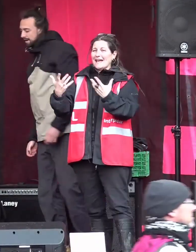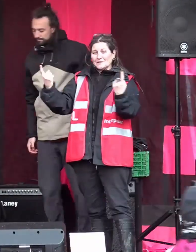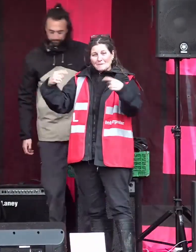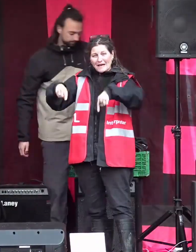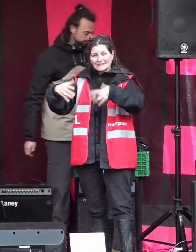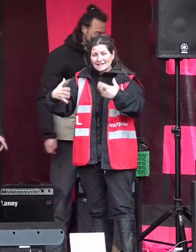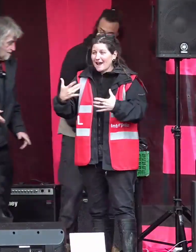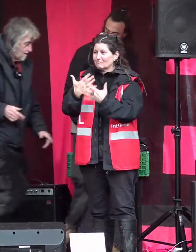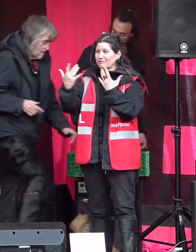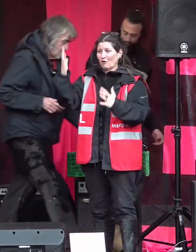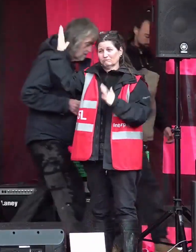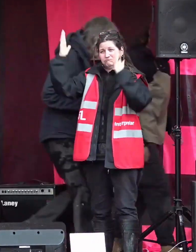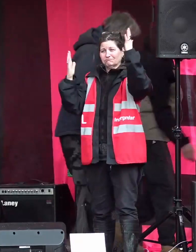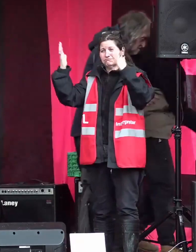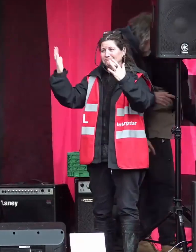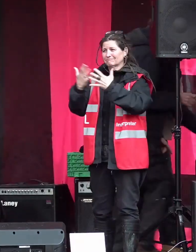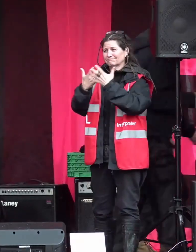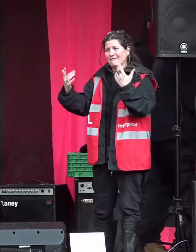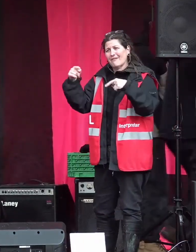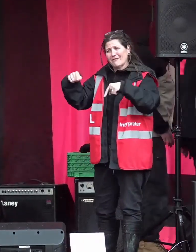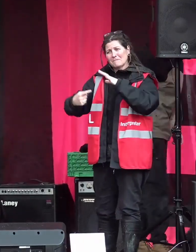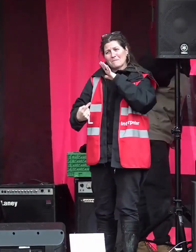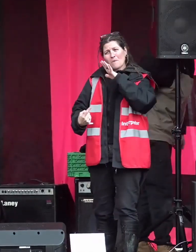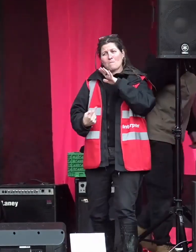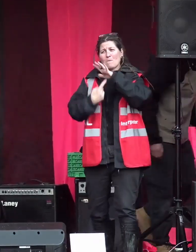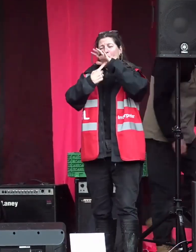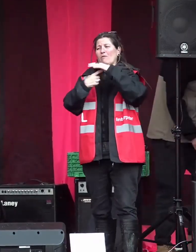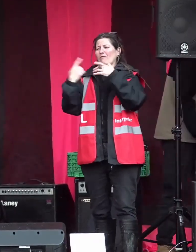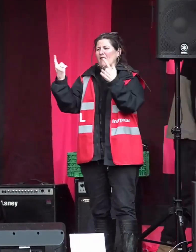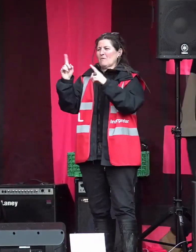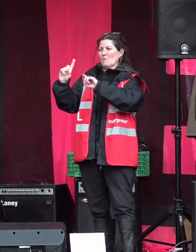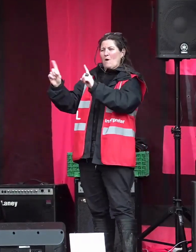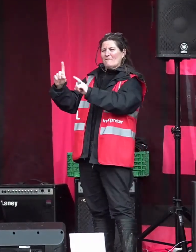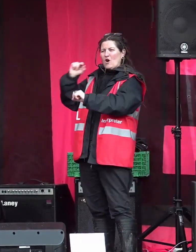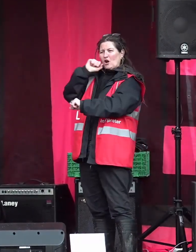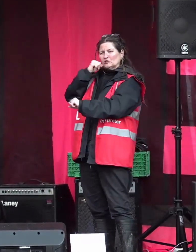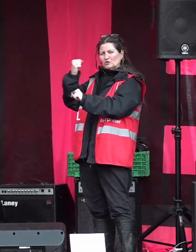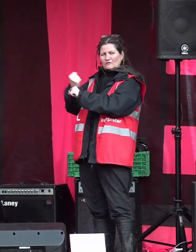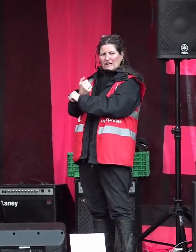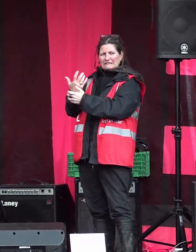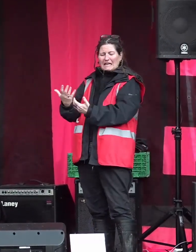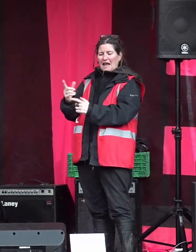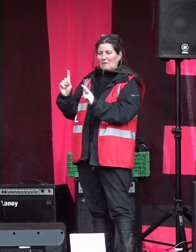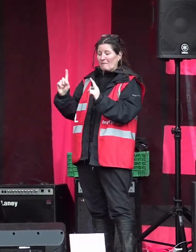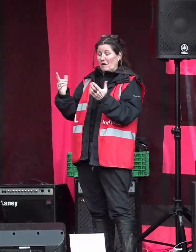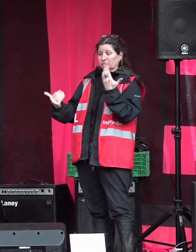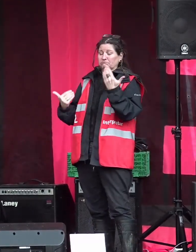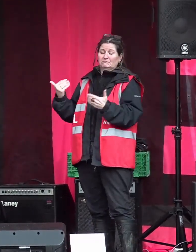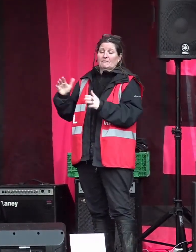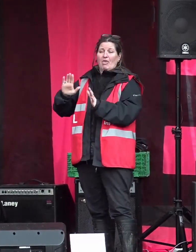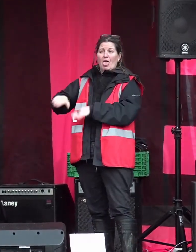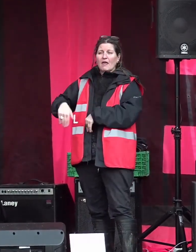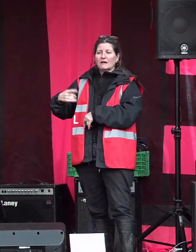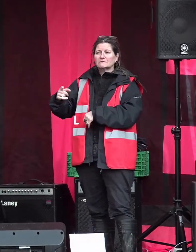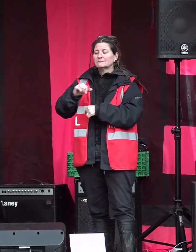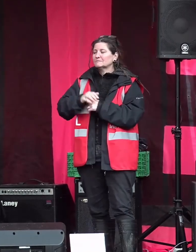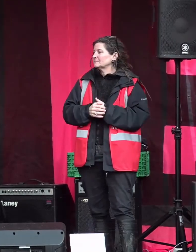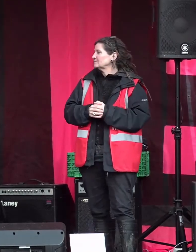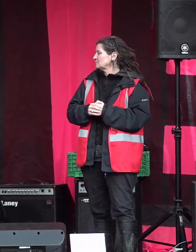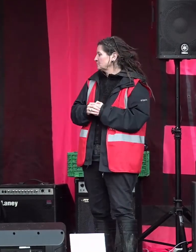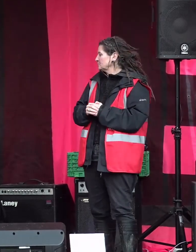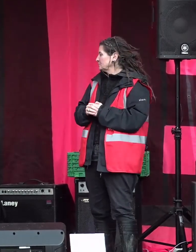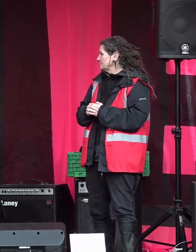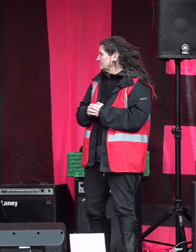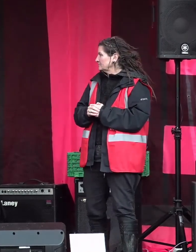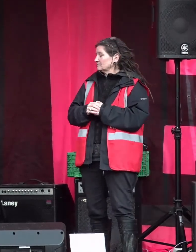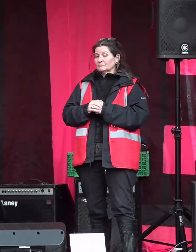at us. It's way more important than whatever I was meant to be doing today. And probably will be forever.